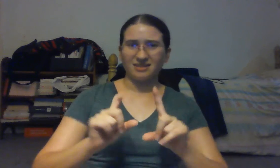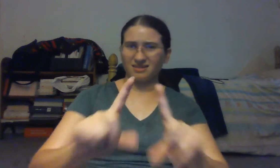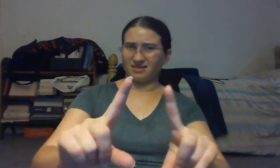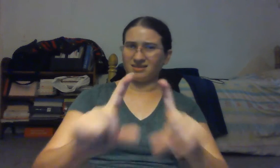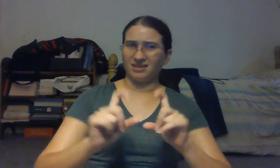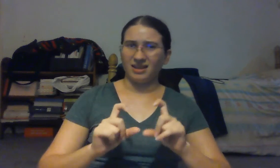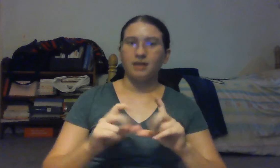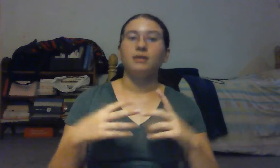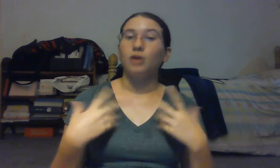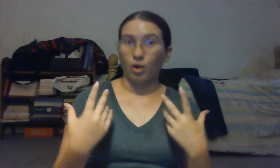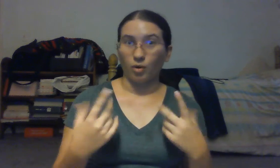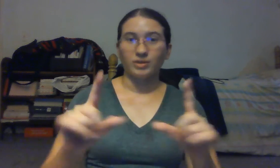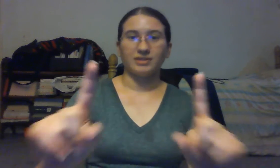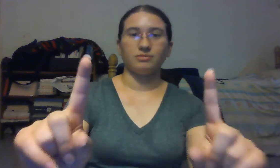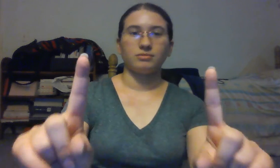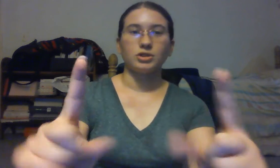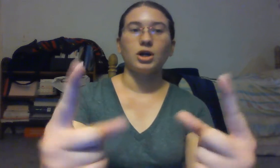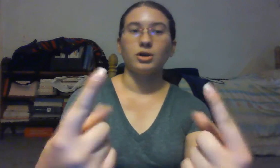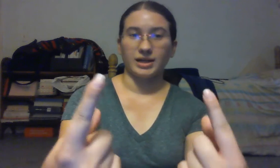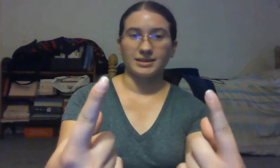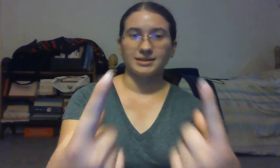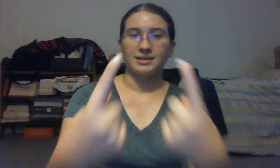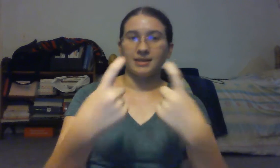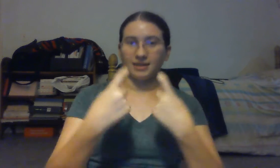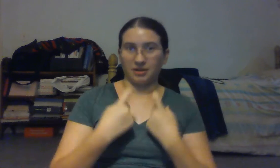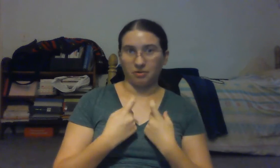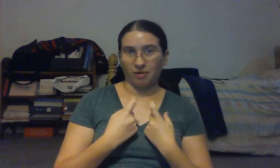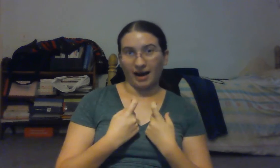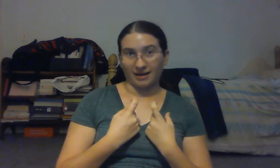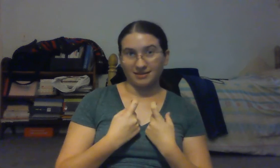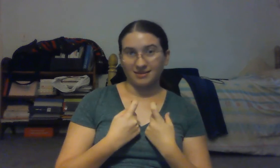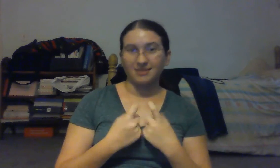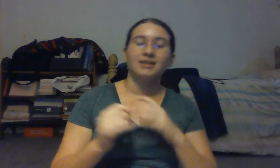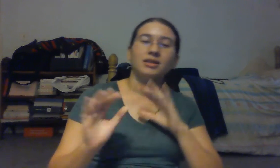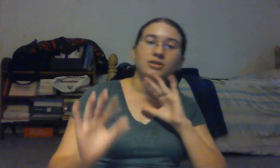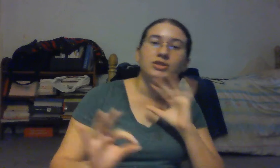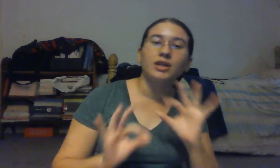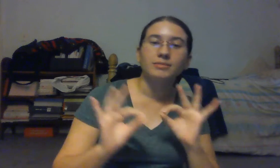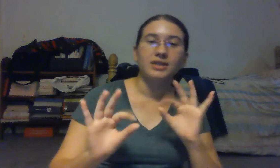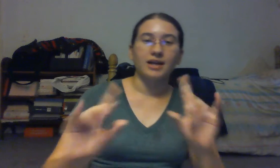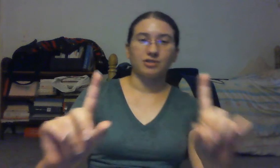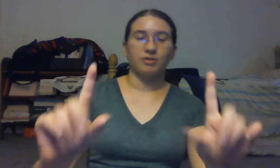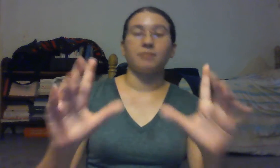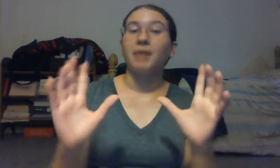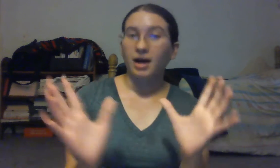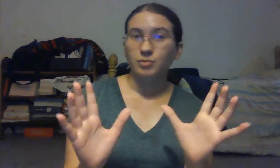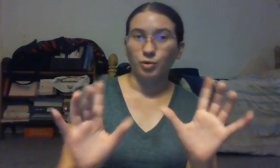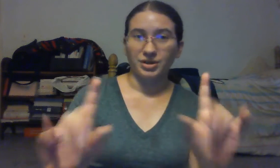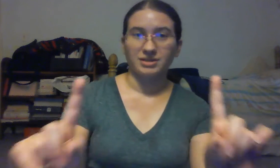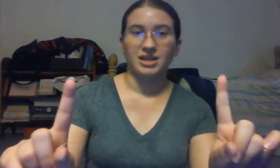this? No, you turn it and you ask. There's some signs where the palm